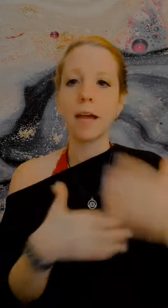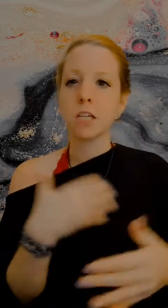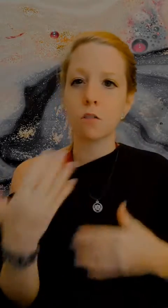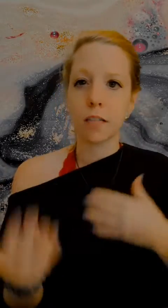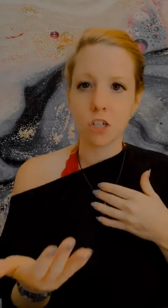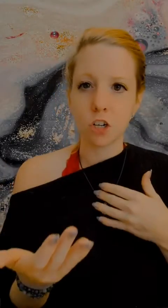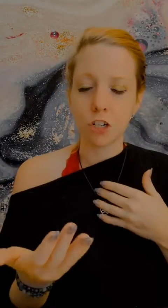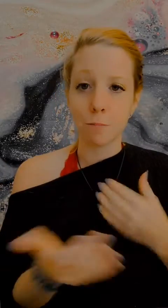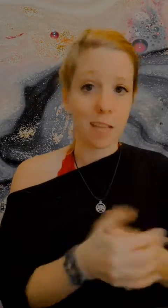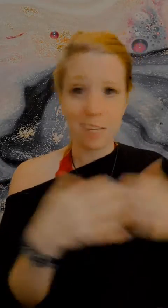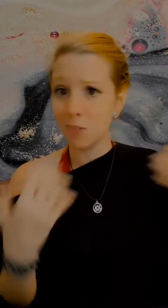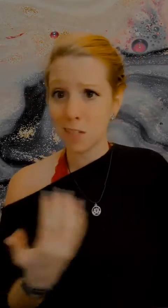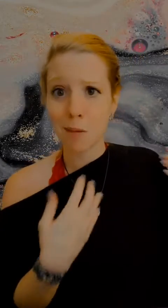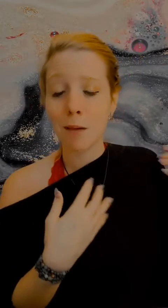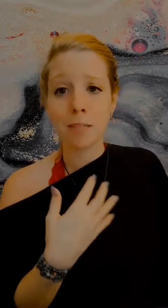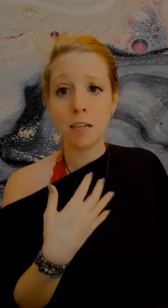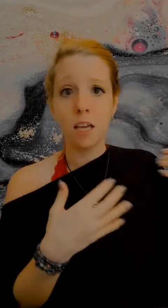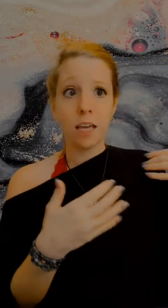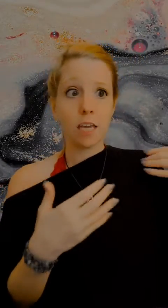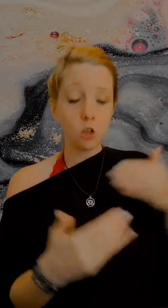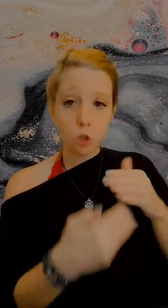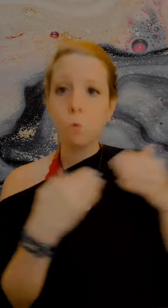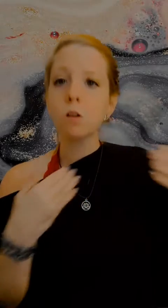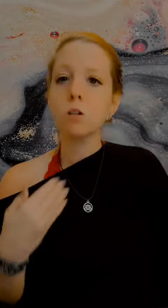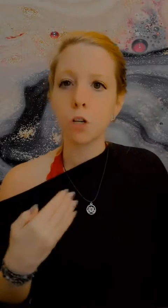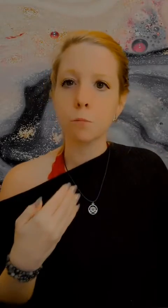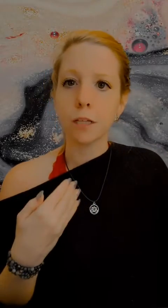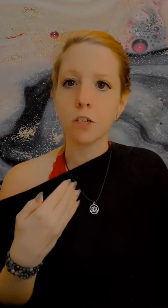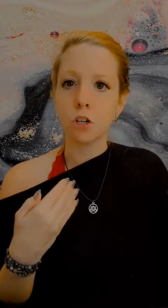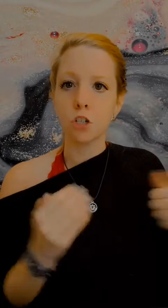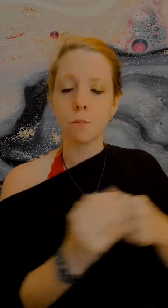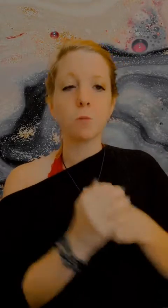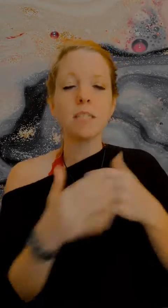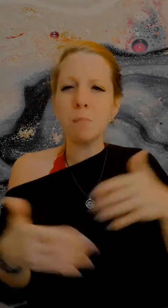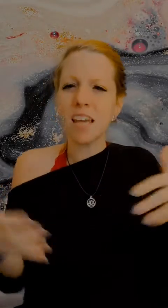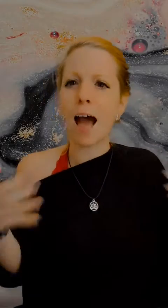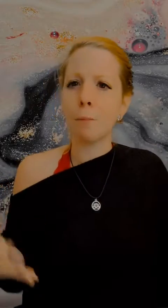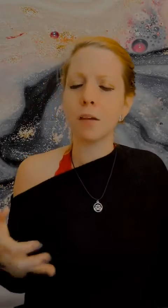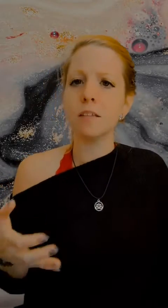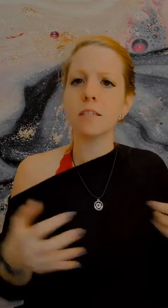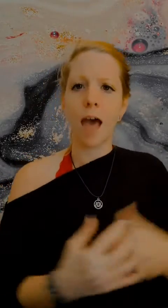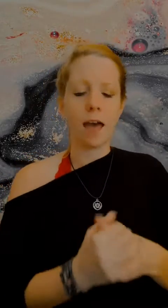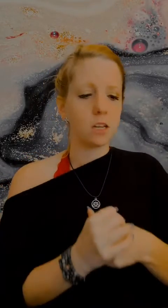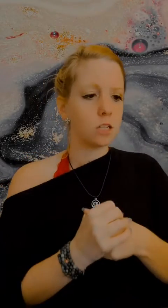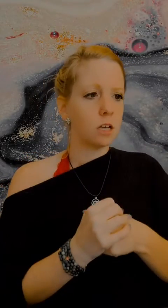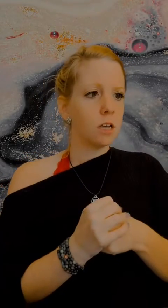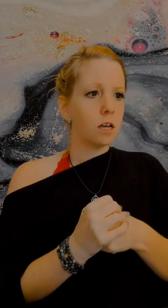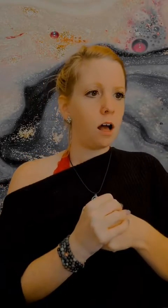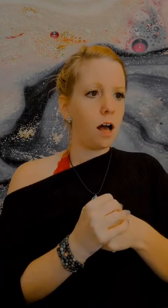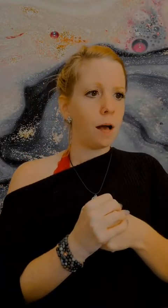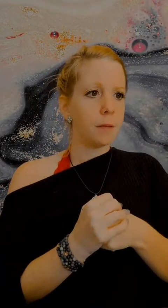romantic relationships, and even sometimes in shorter term relationships, when something happens and it